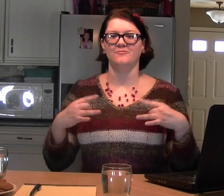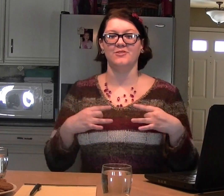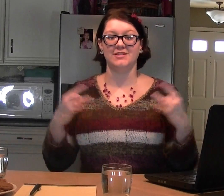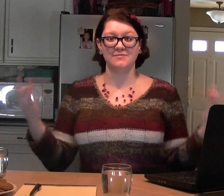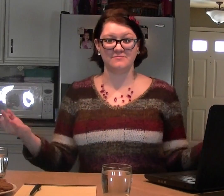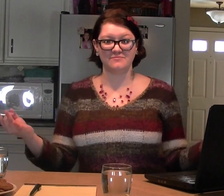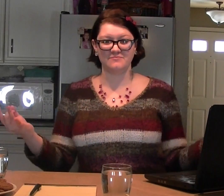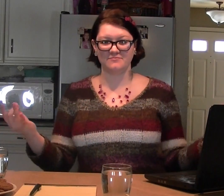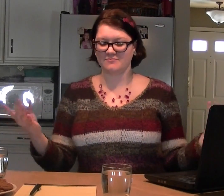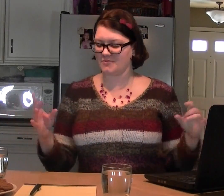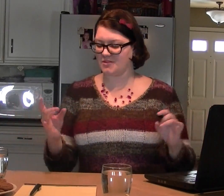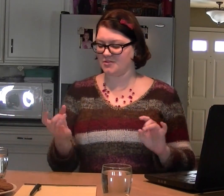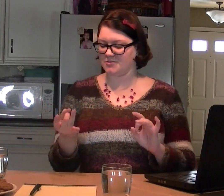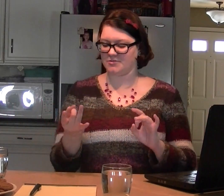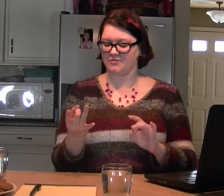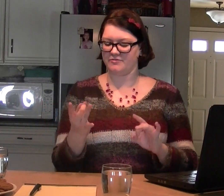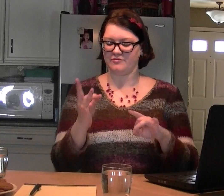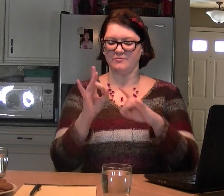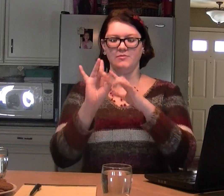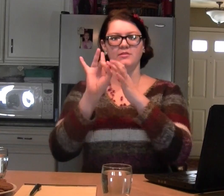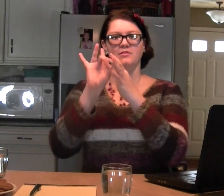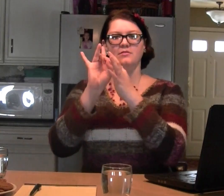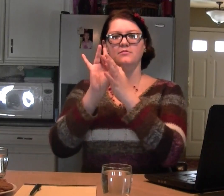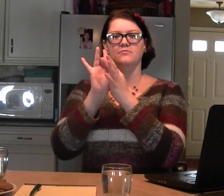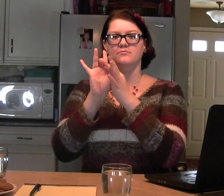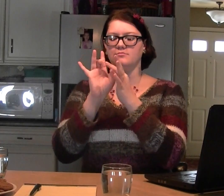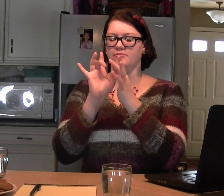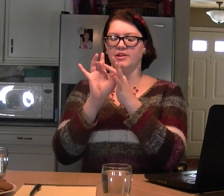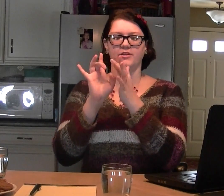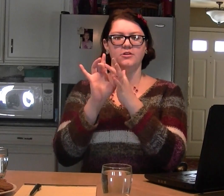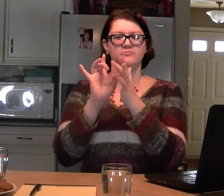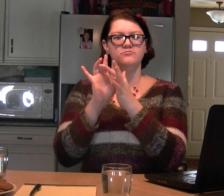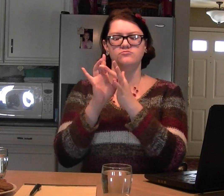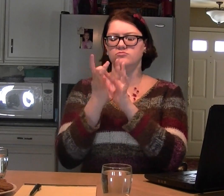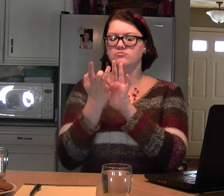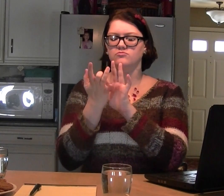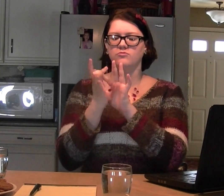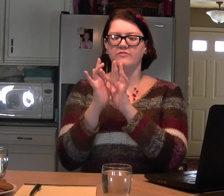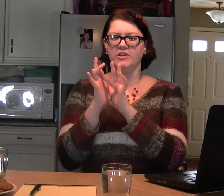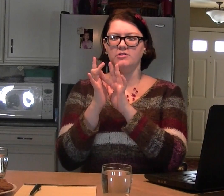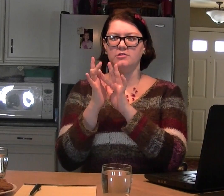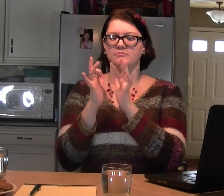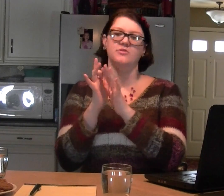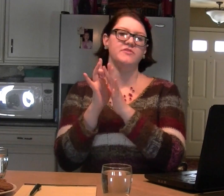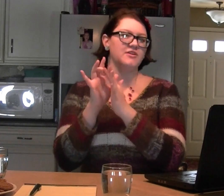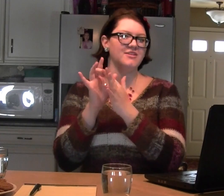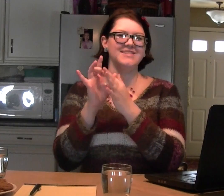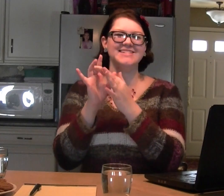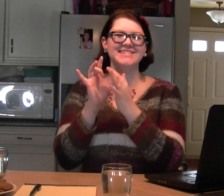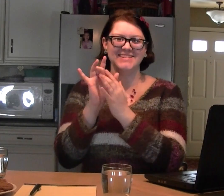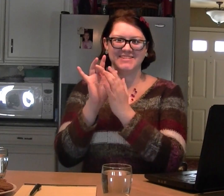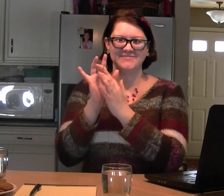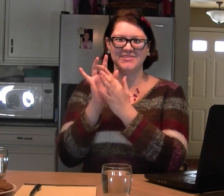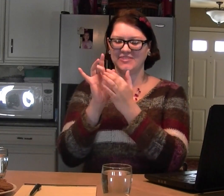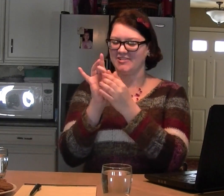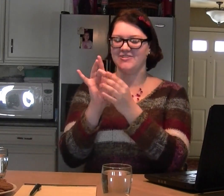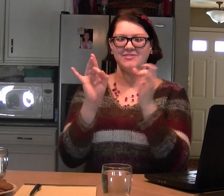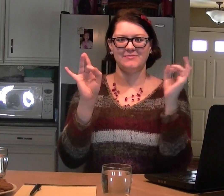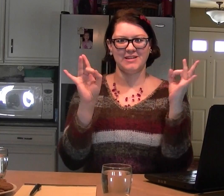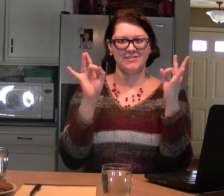What's up? Sort of bring your middle finger, your middle finger and your thumb together on